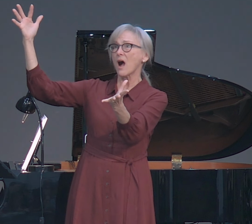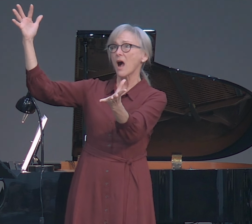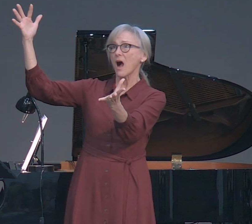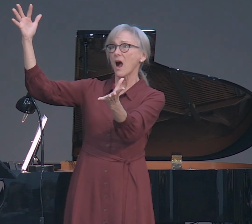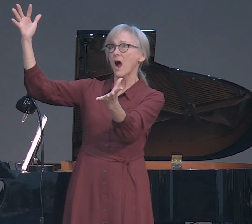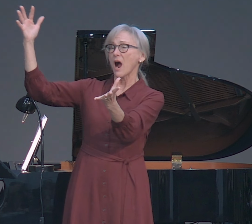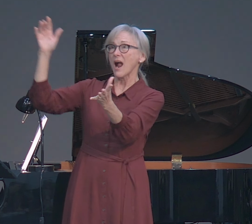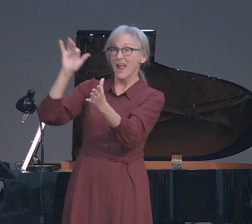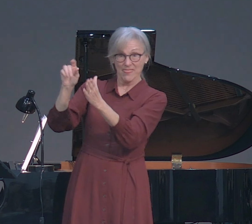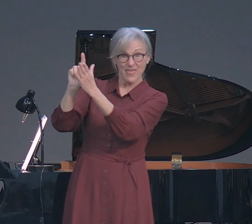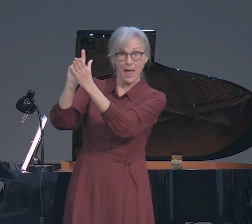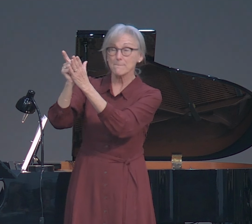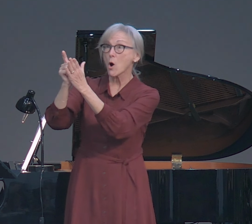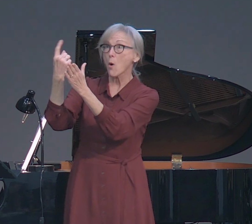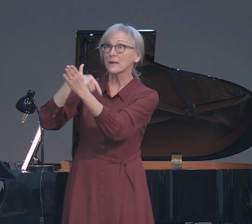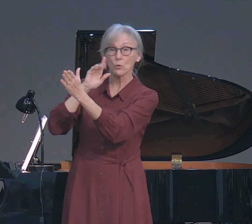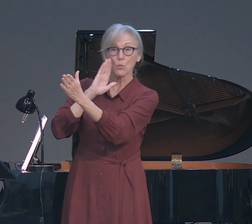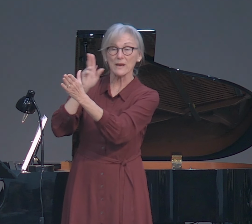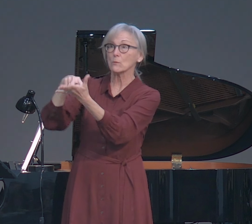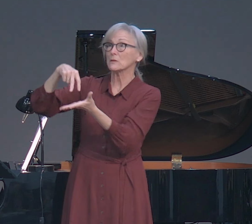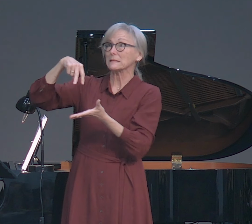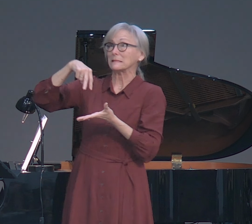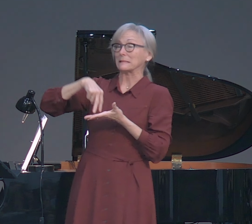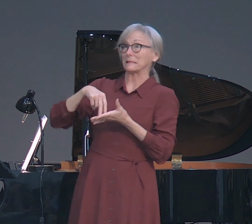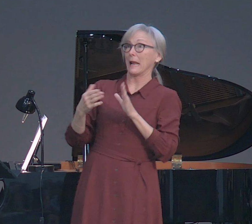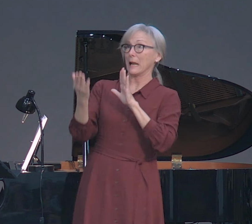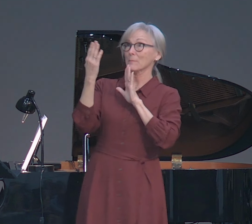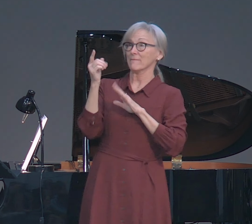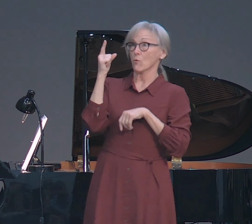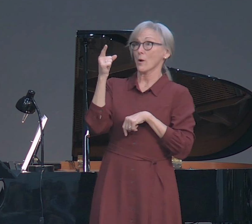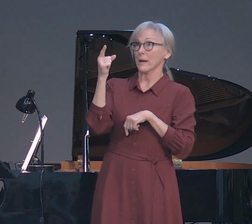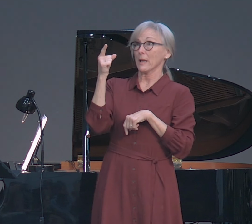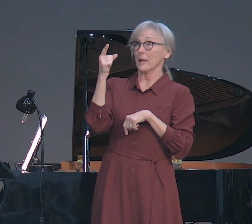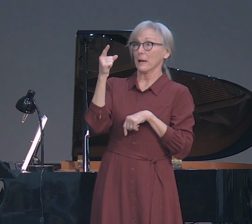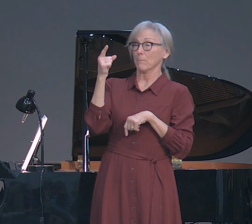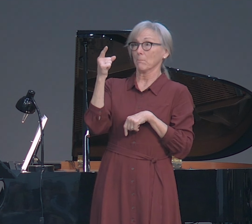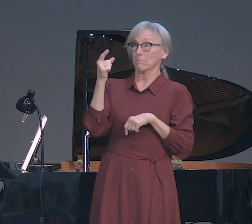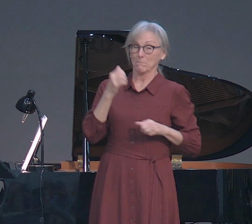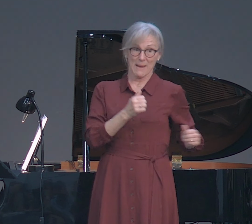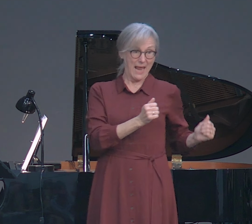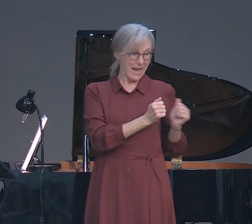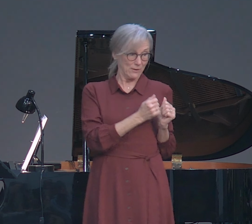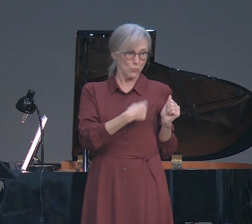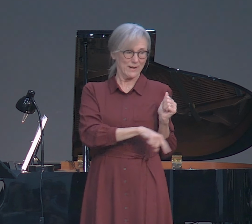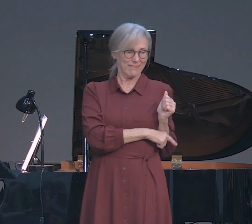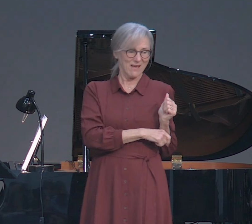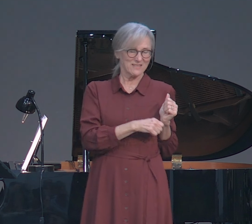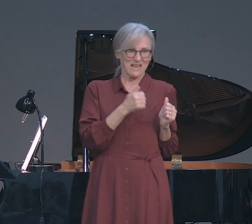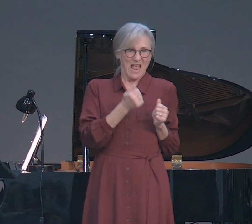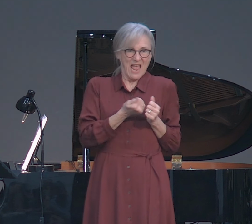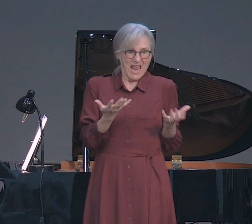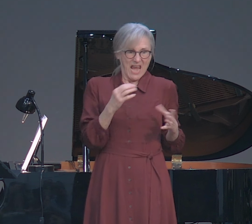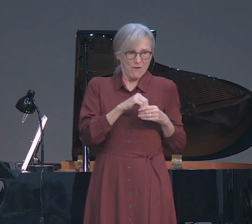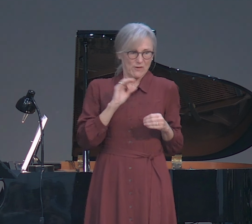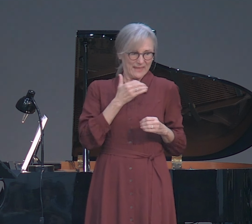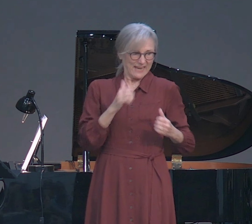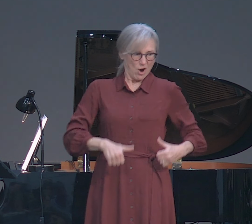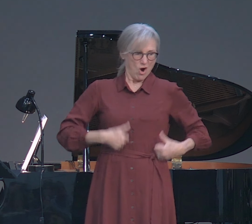And in that moment, we'll stand with every thought and word and action of our